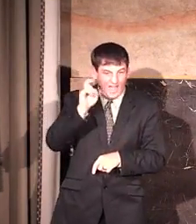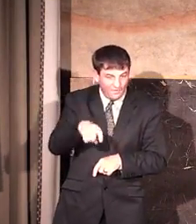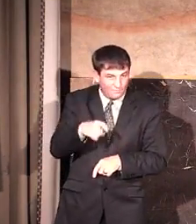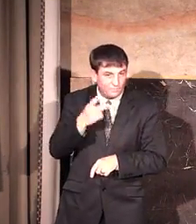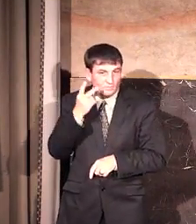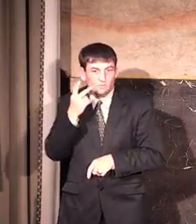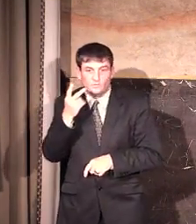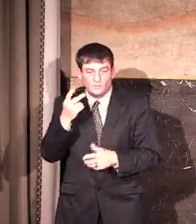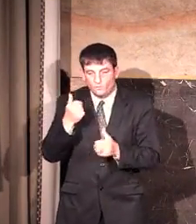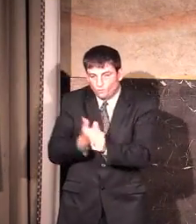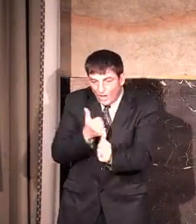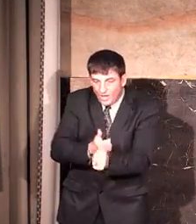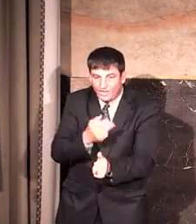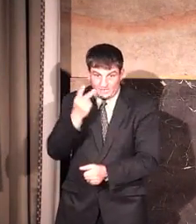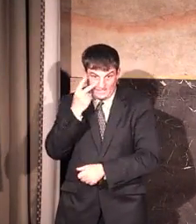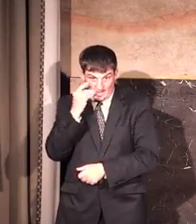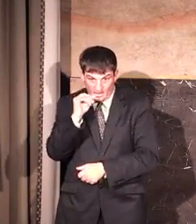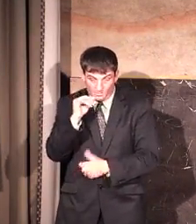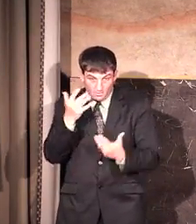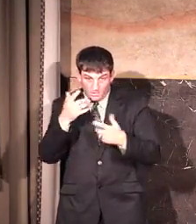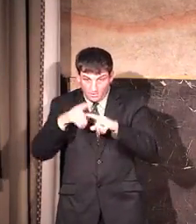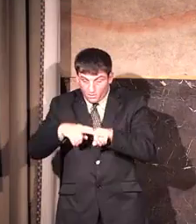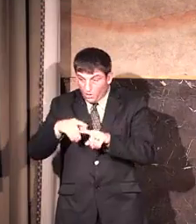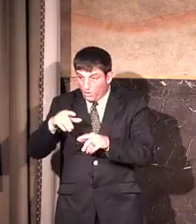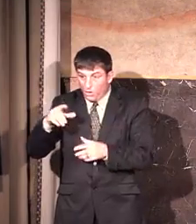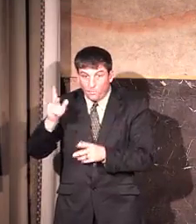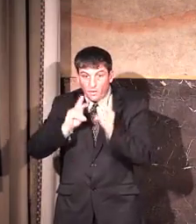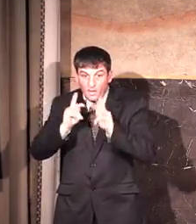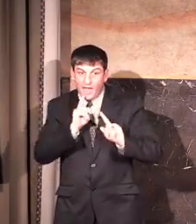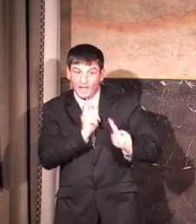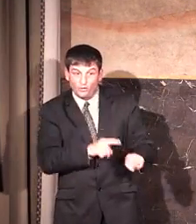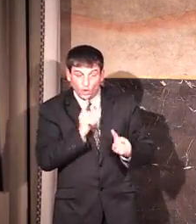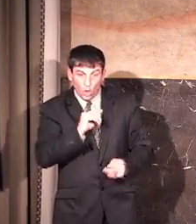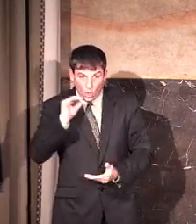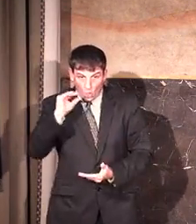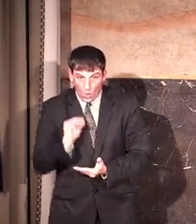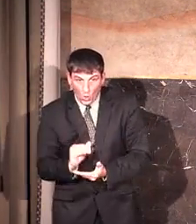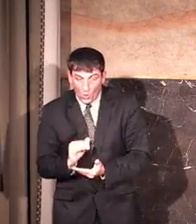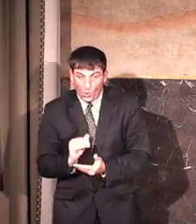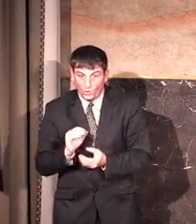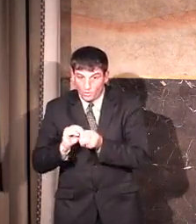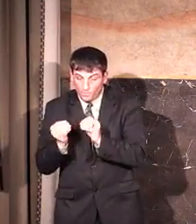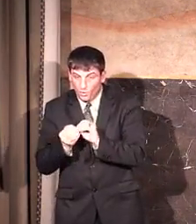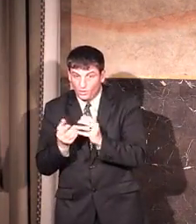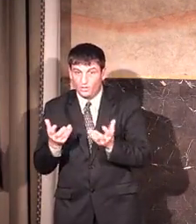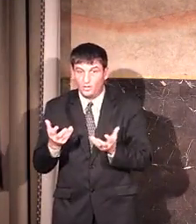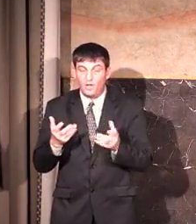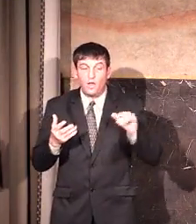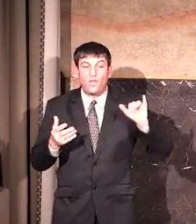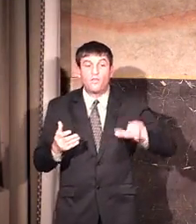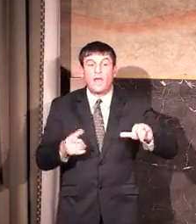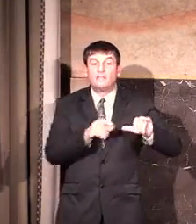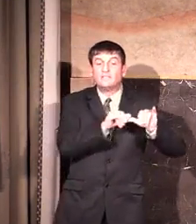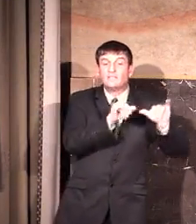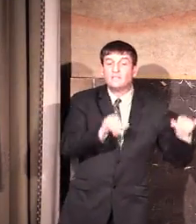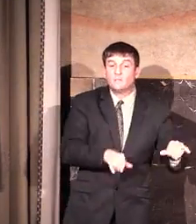having low numbers of people answering our phone numbers. I'll also say the system, the platform that you heard about, Salesforce,